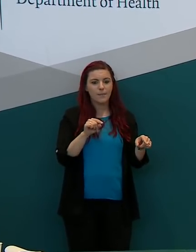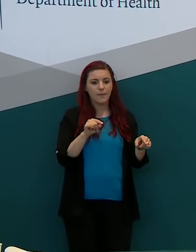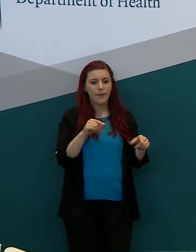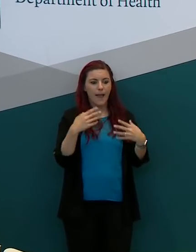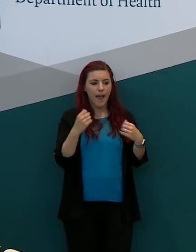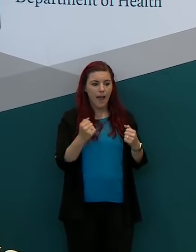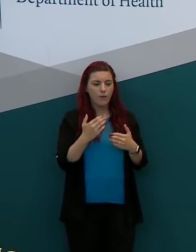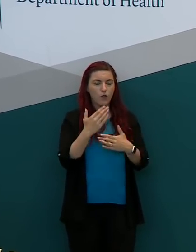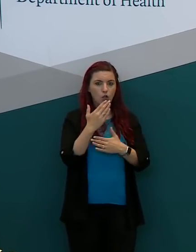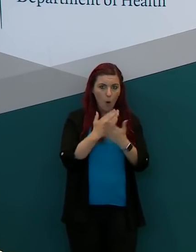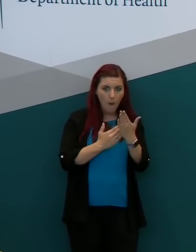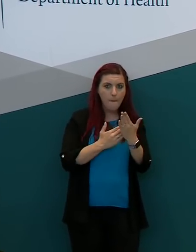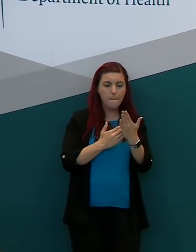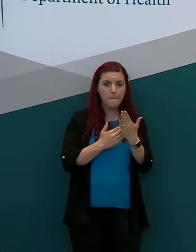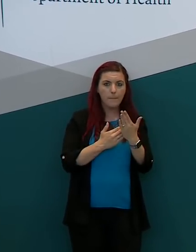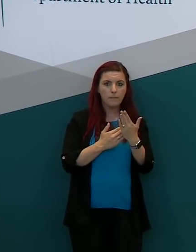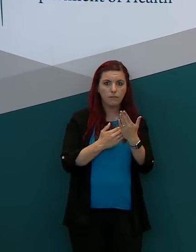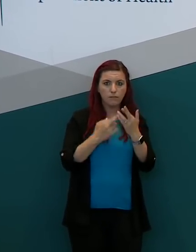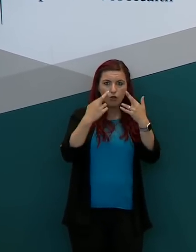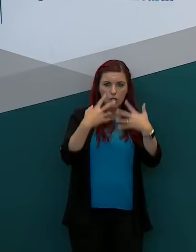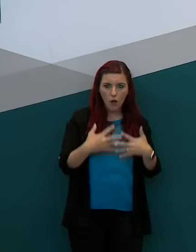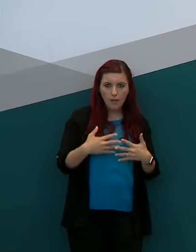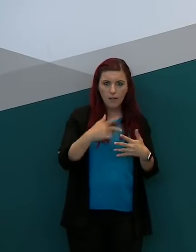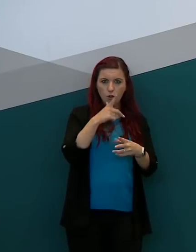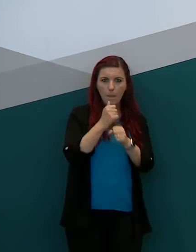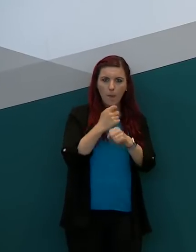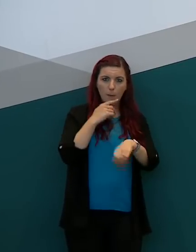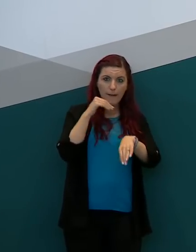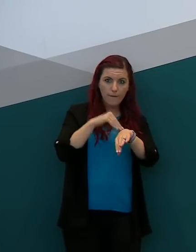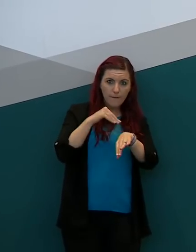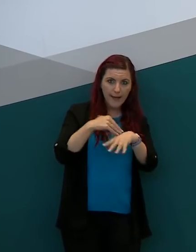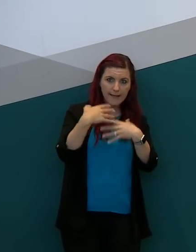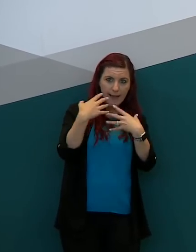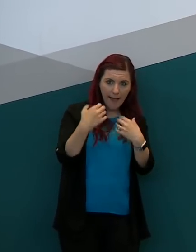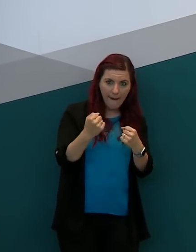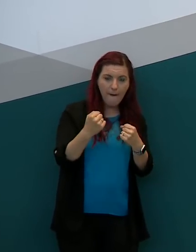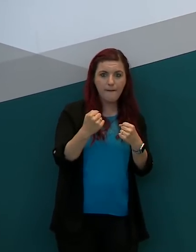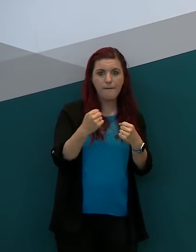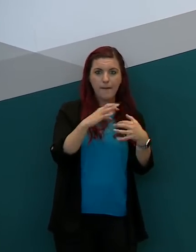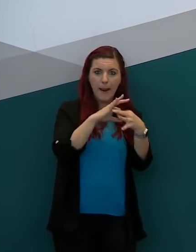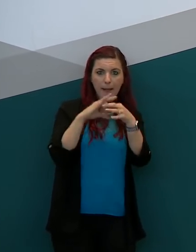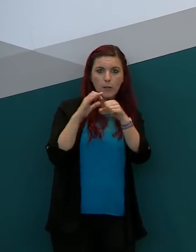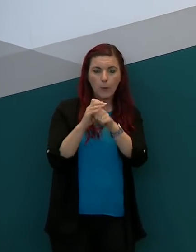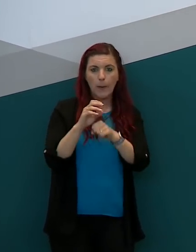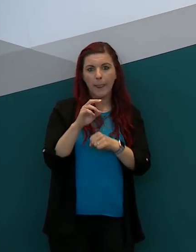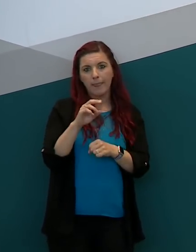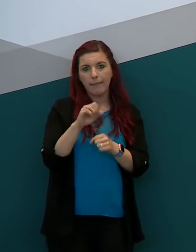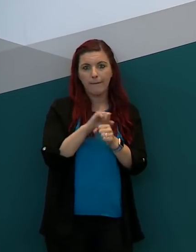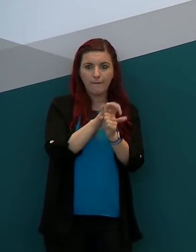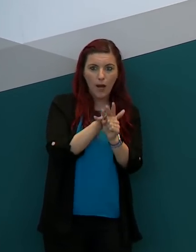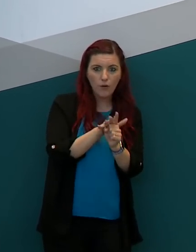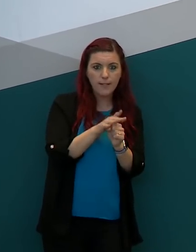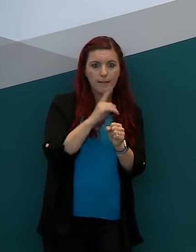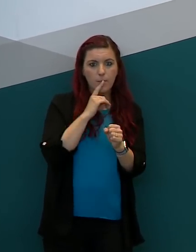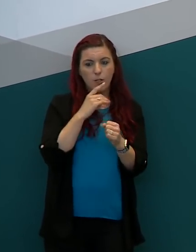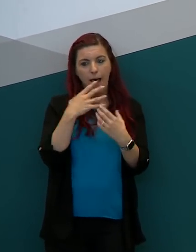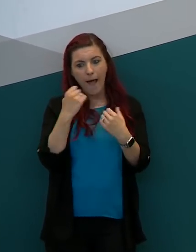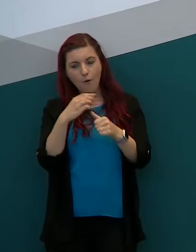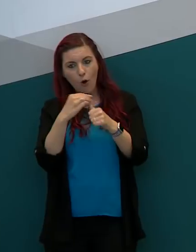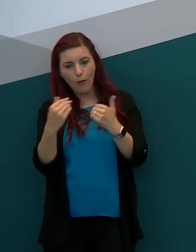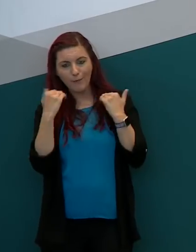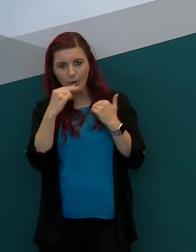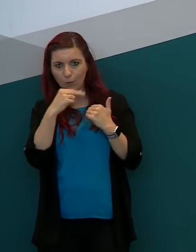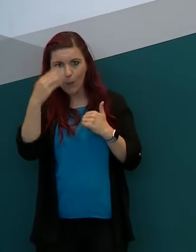there are effects that it has that relate to the virus itself, and maybe those are some of the unknowns. But then also the fact